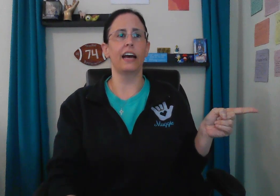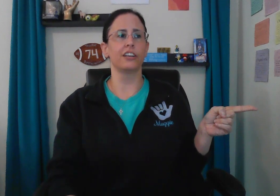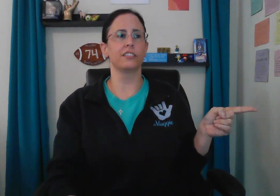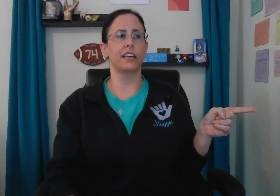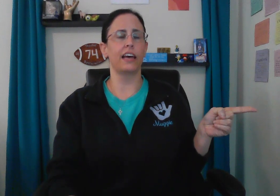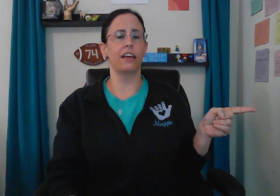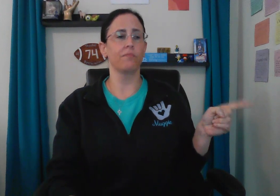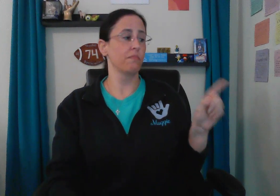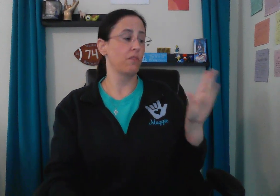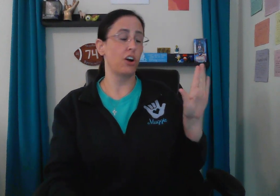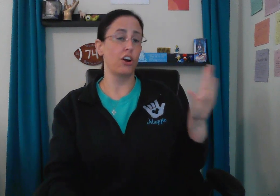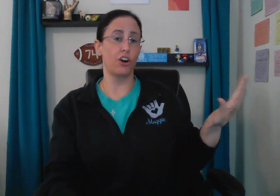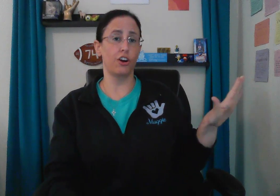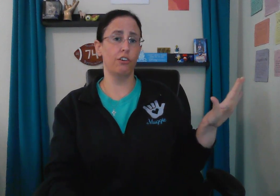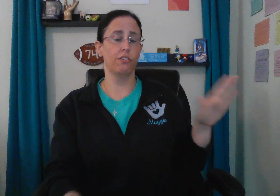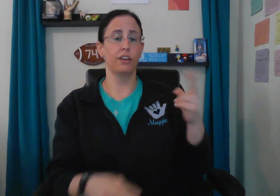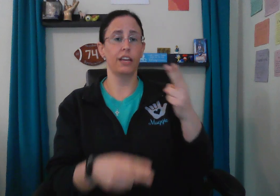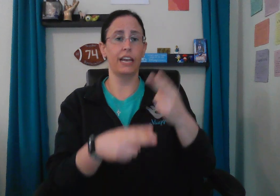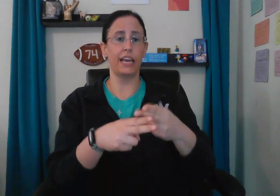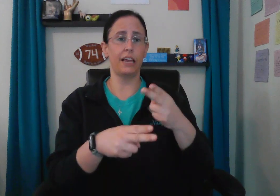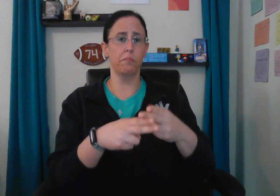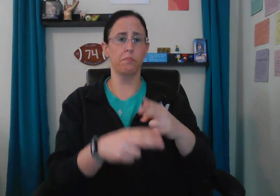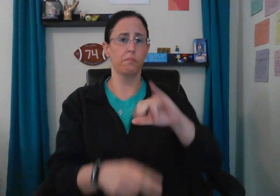could say her name,